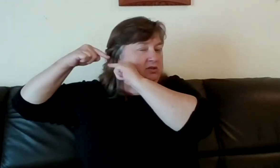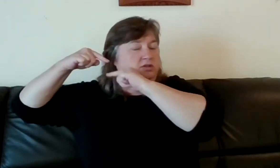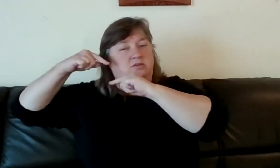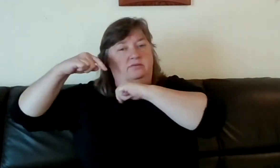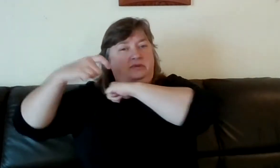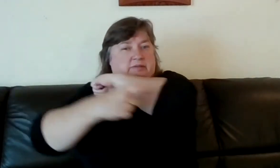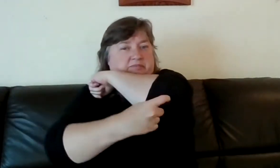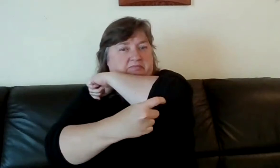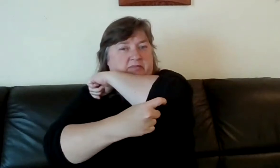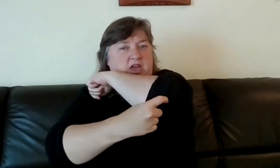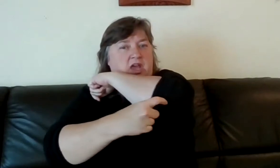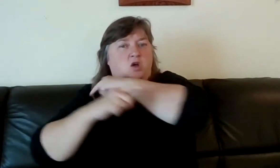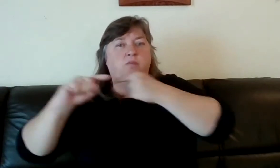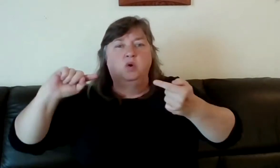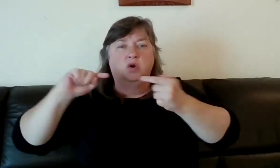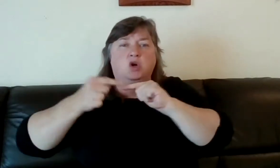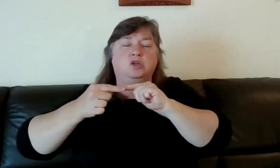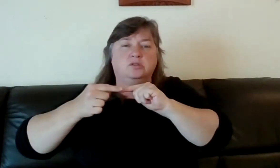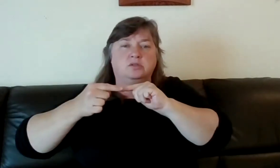hurts, elbow hurts,